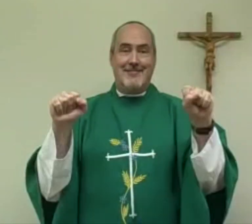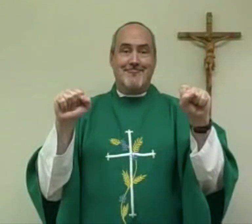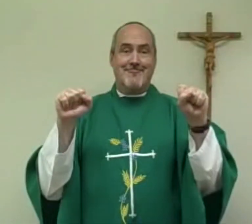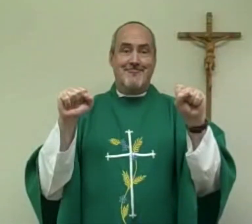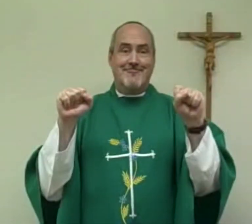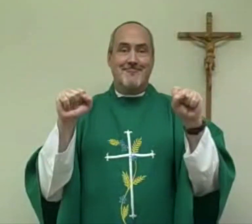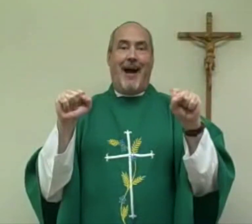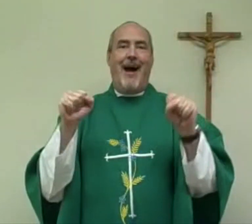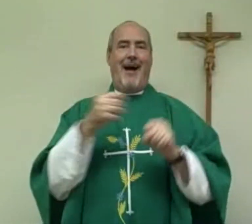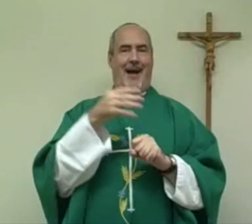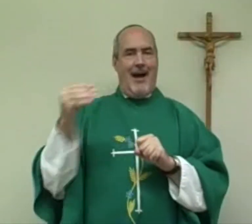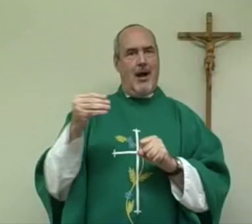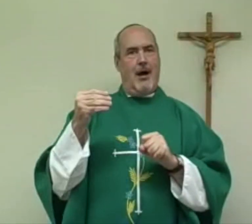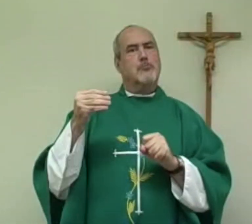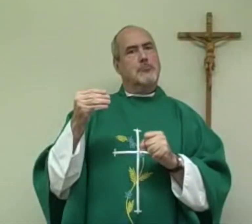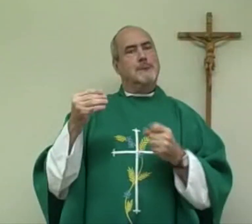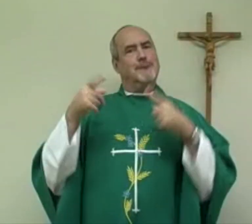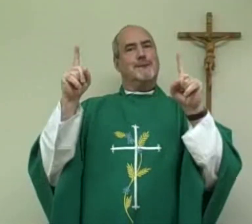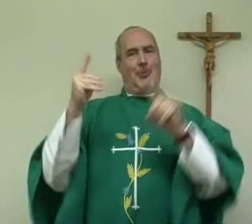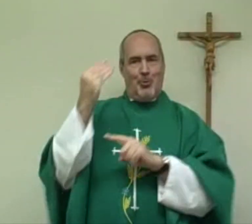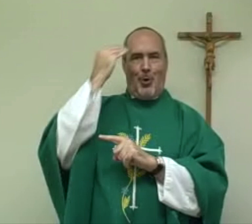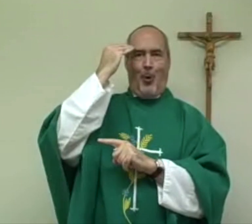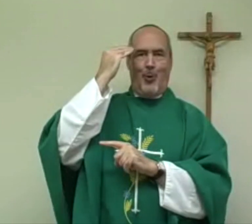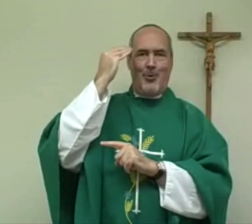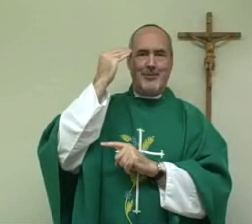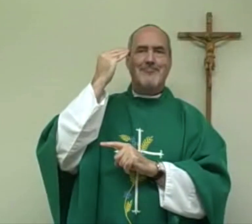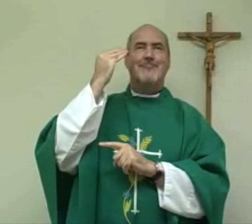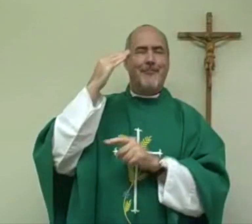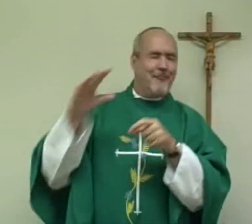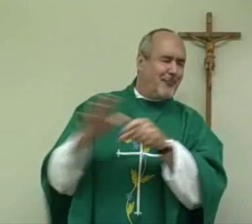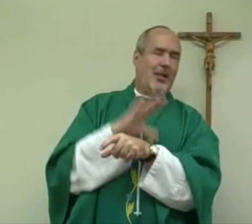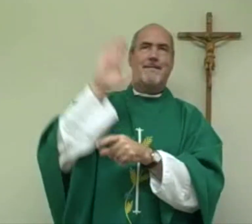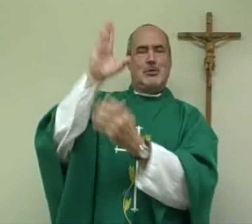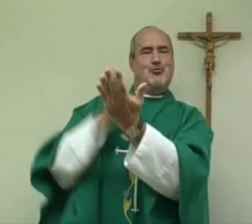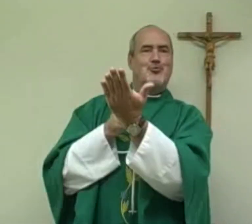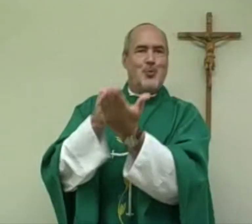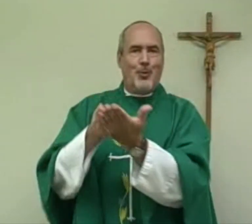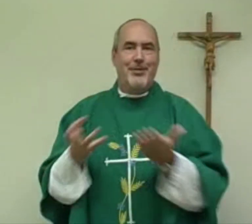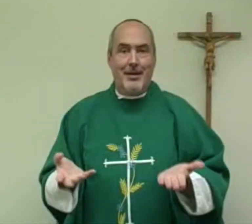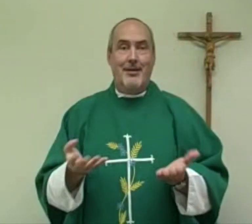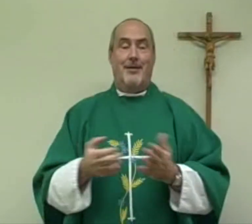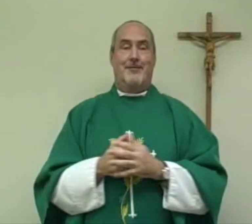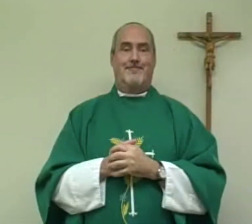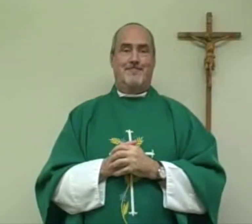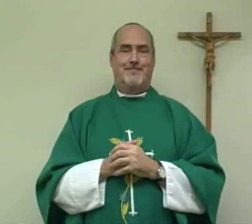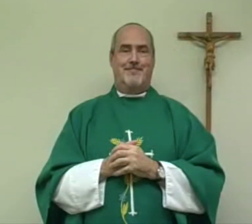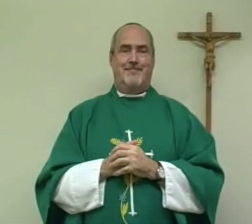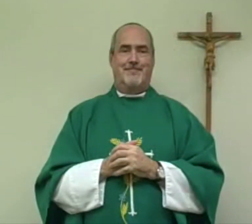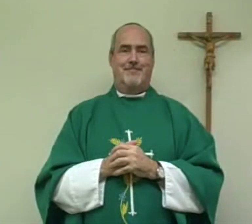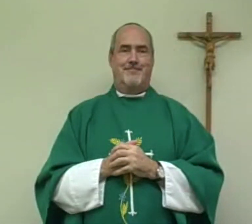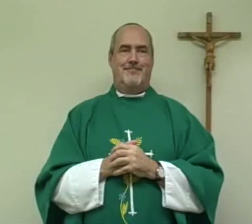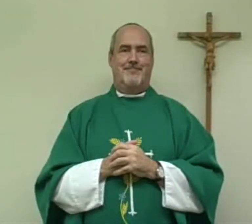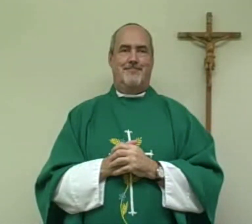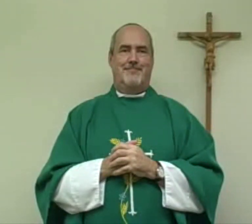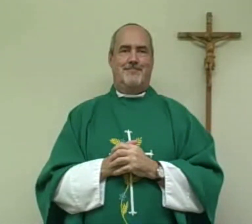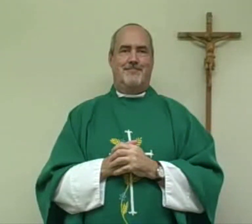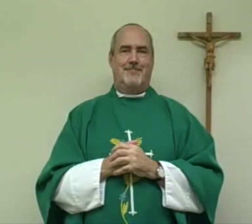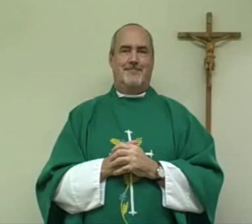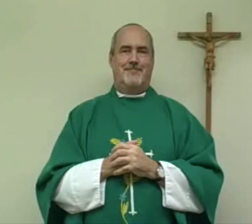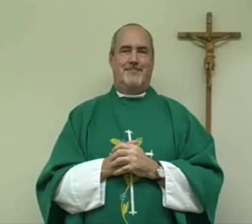wants us all to be saved and that he wants us all to know